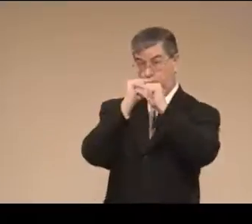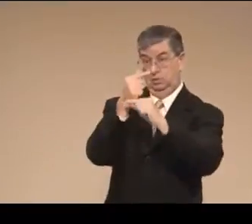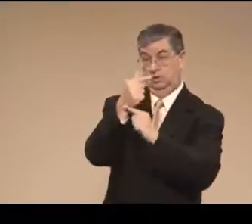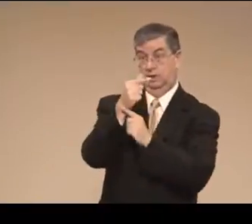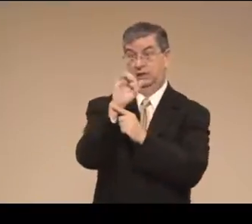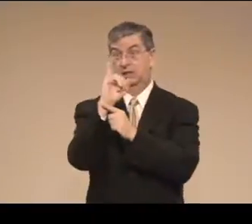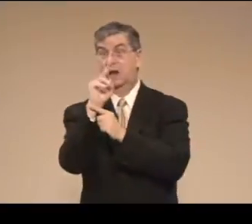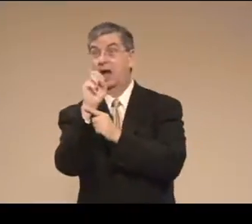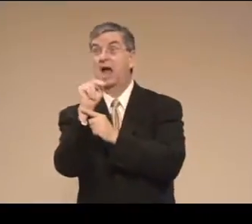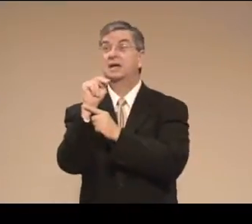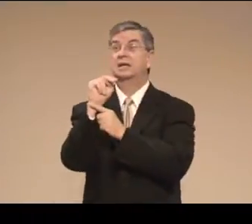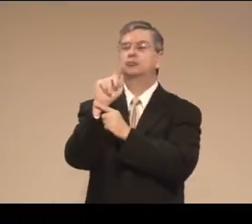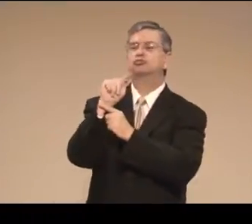son Gideon threshed wheat